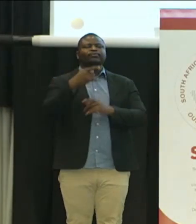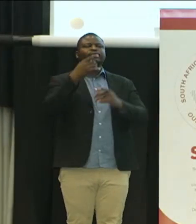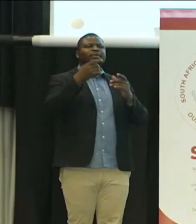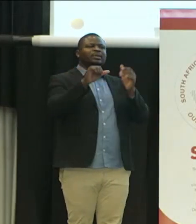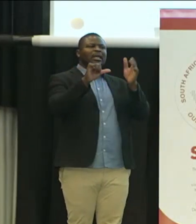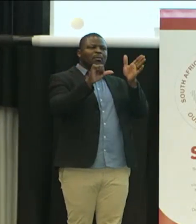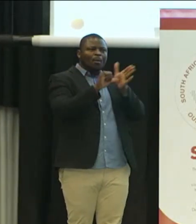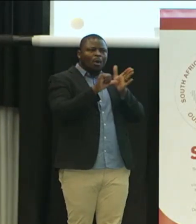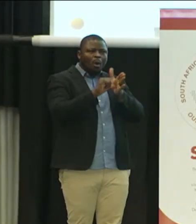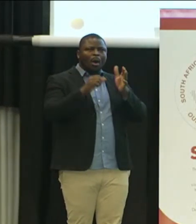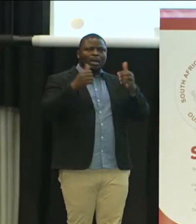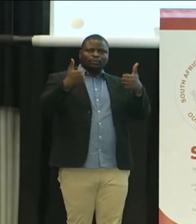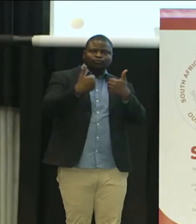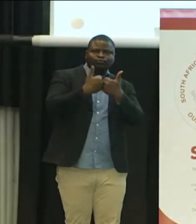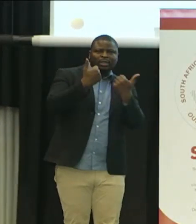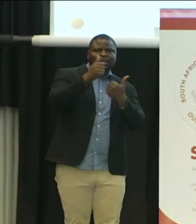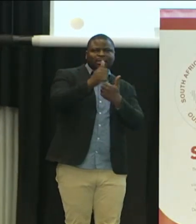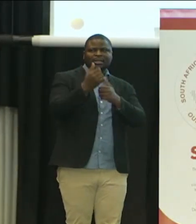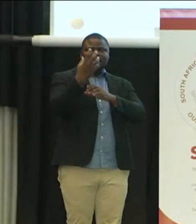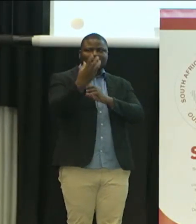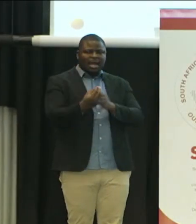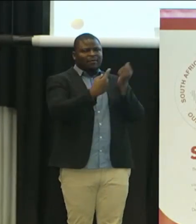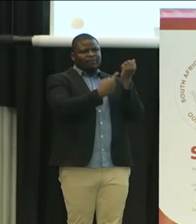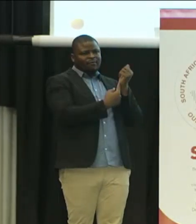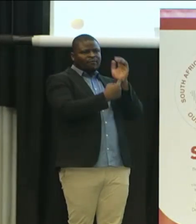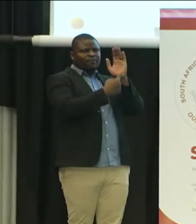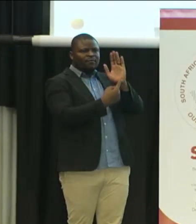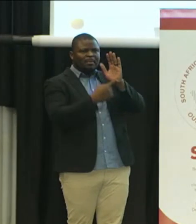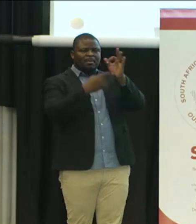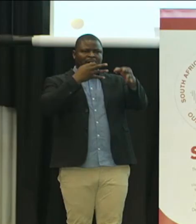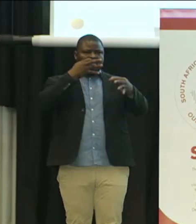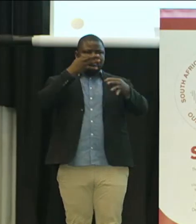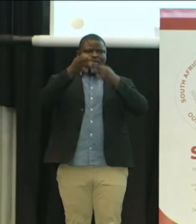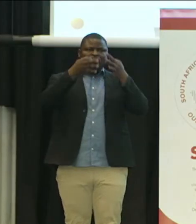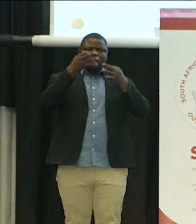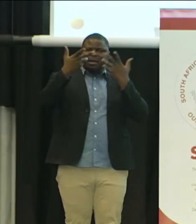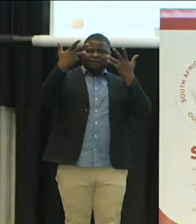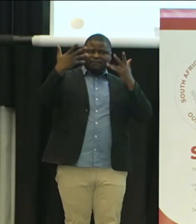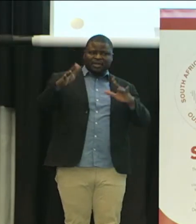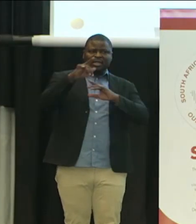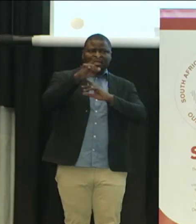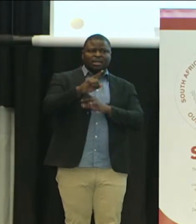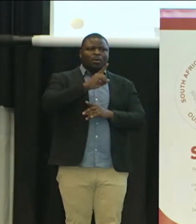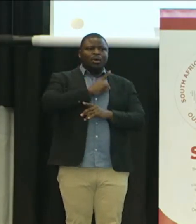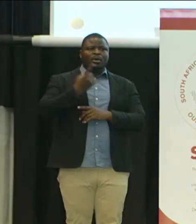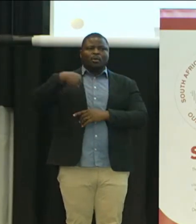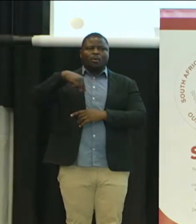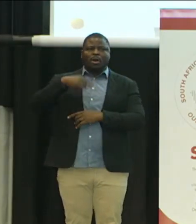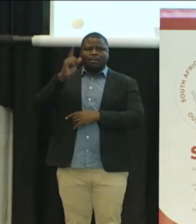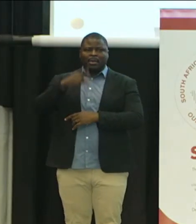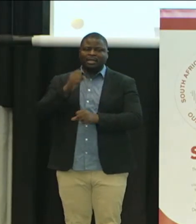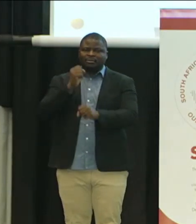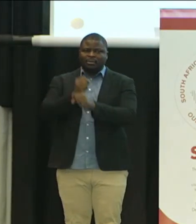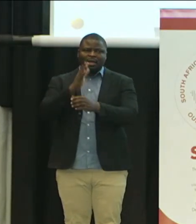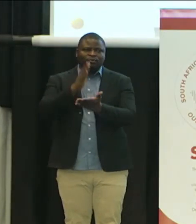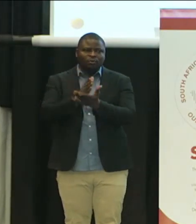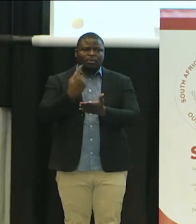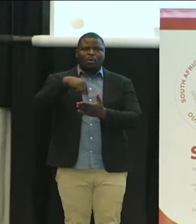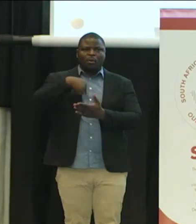critical tool that we are having, that we really need to ensure that we are